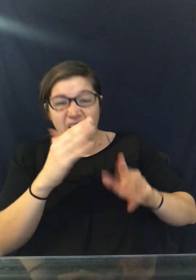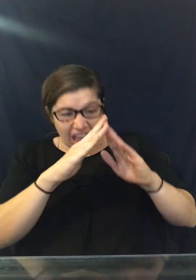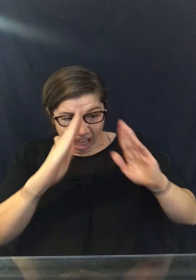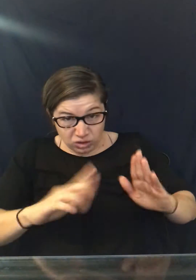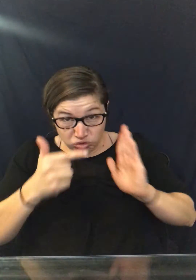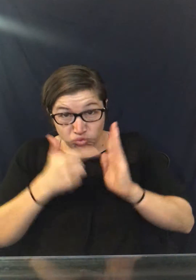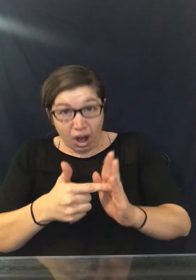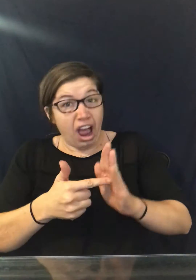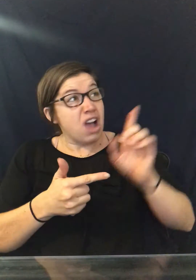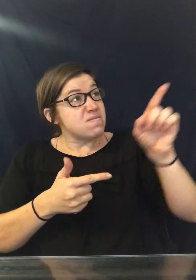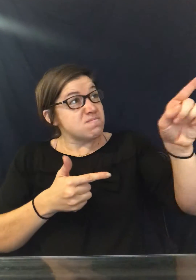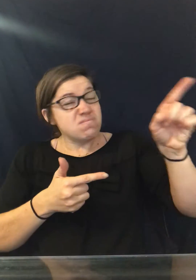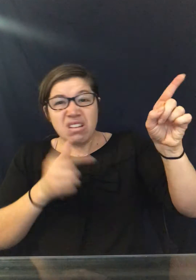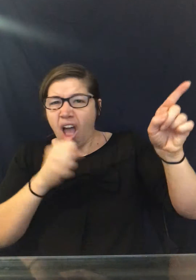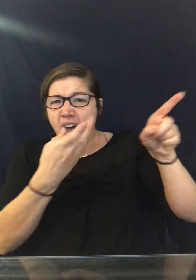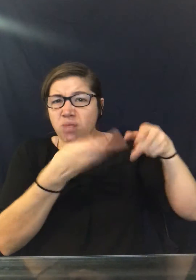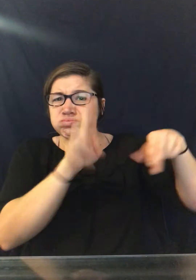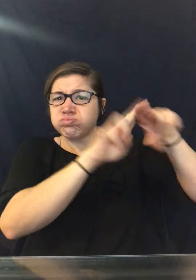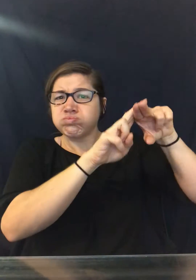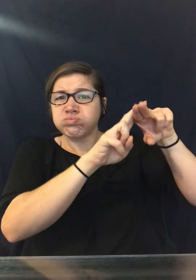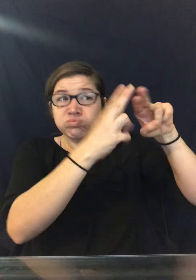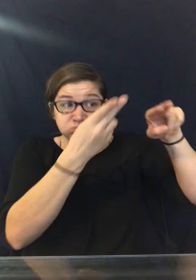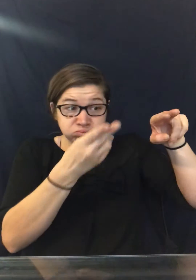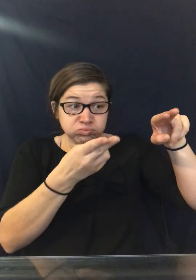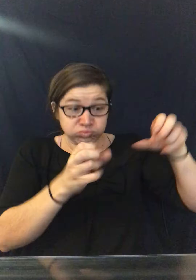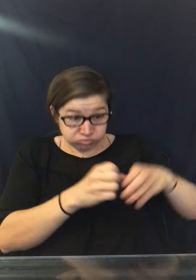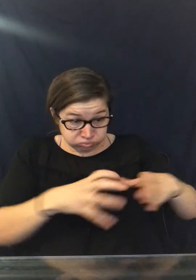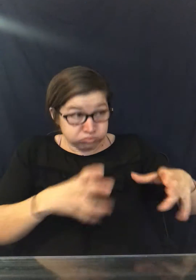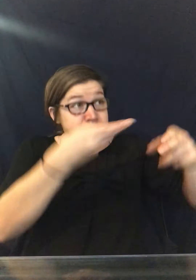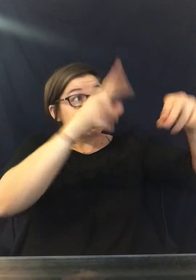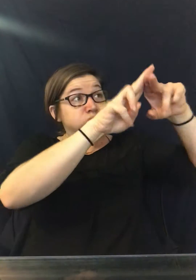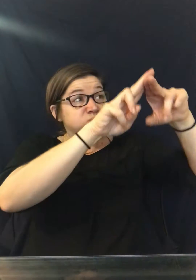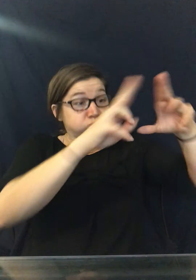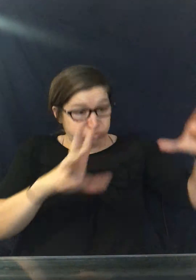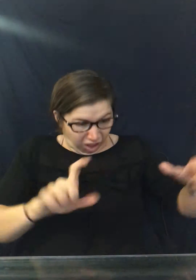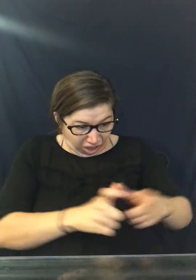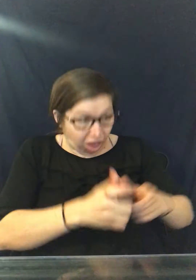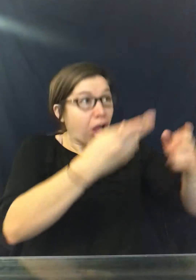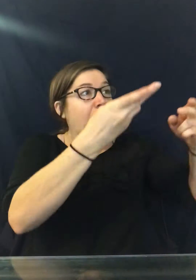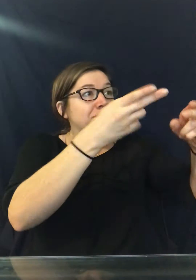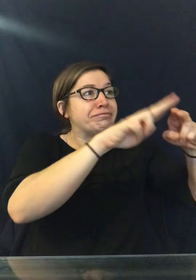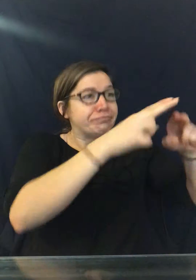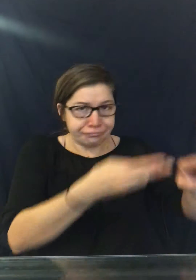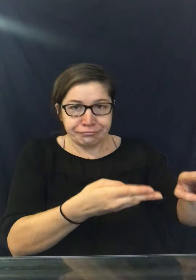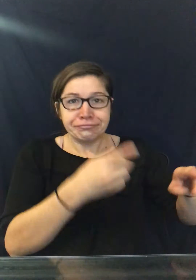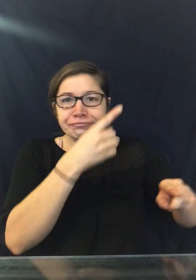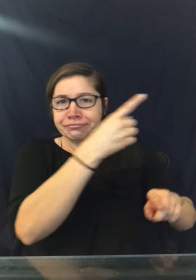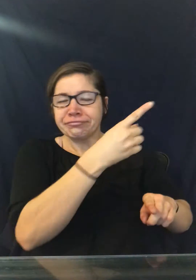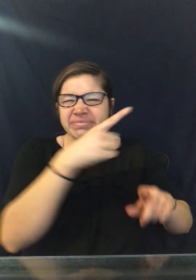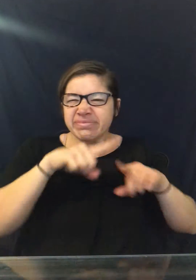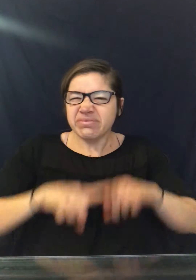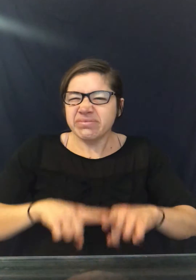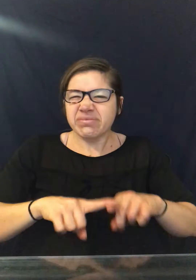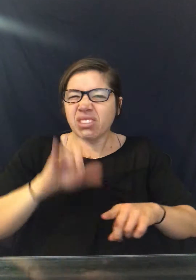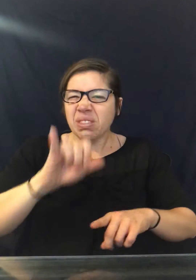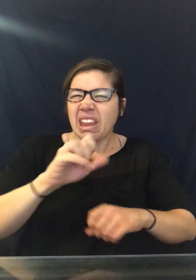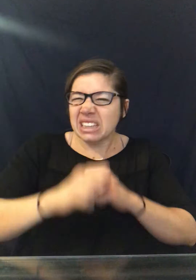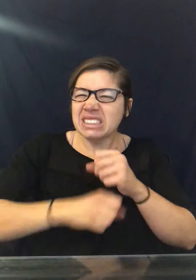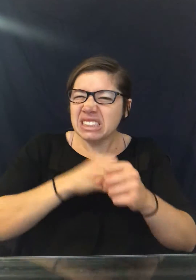of Reps can go up or down depending on the population in that year. Now, in the last video, we saw how